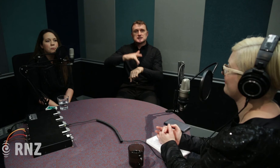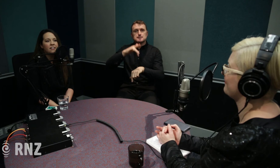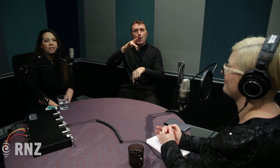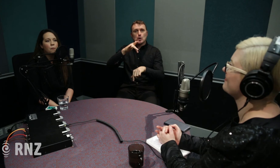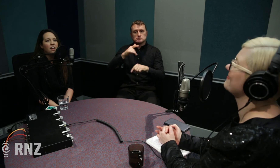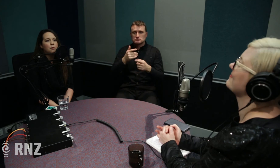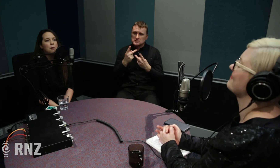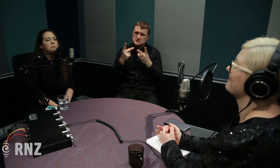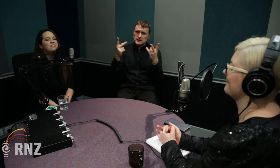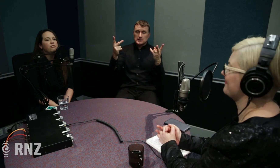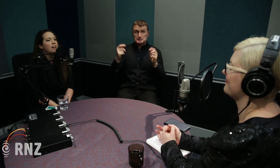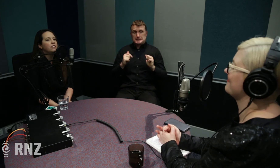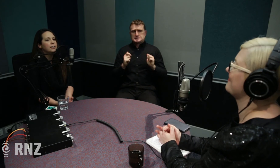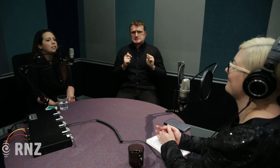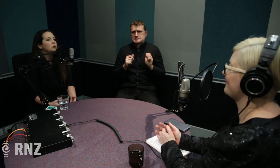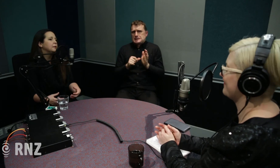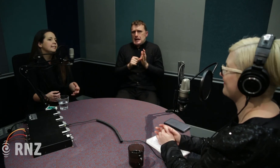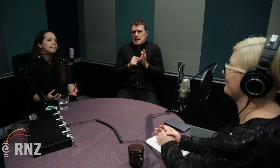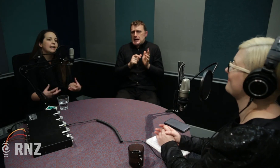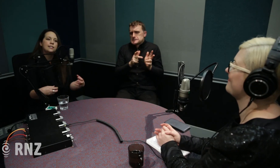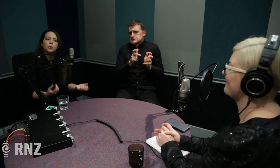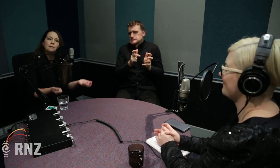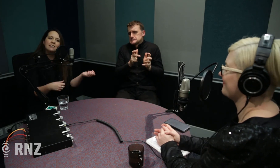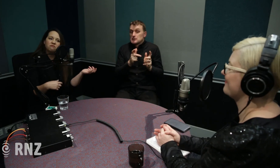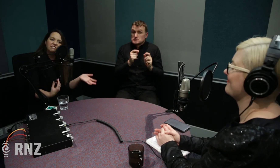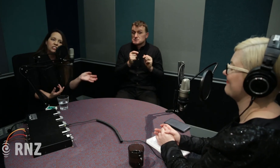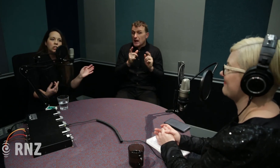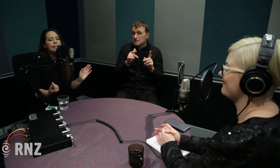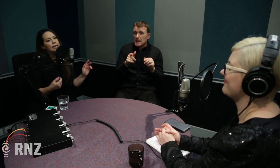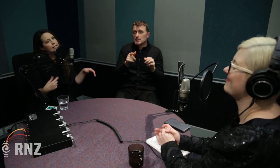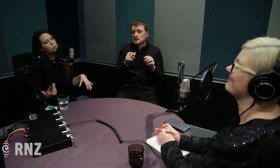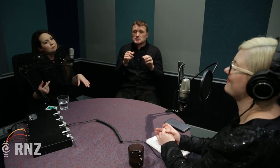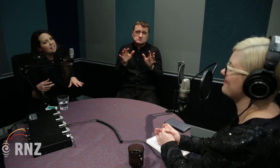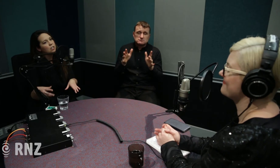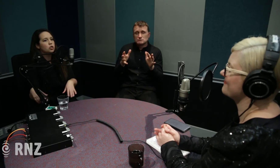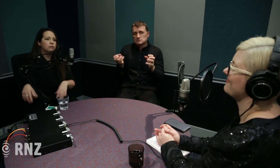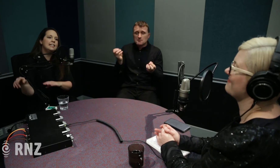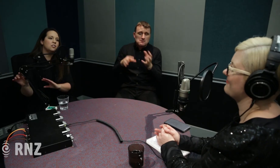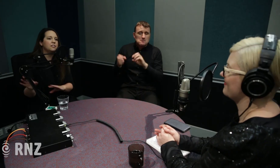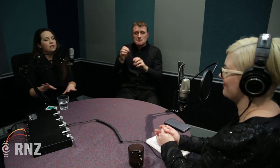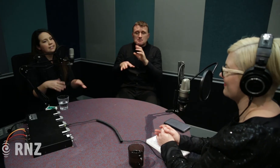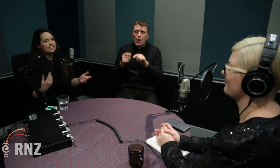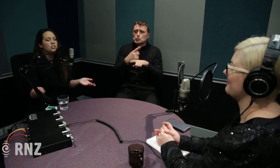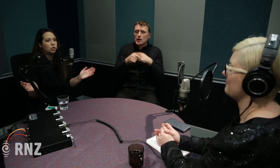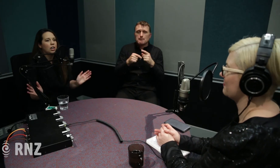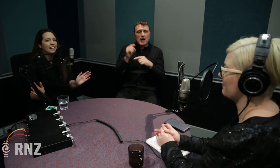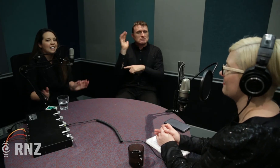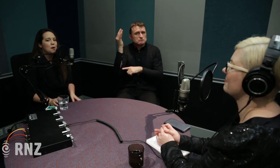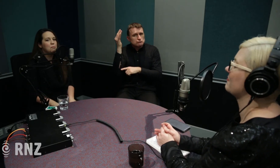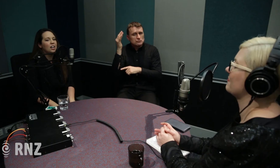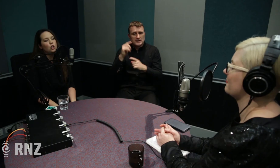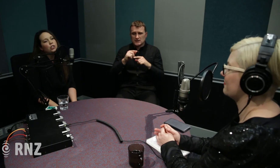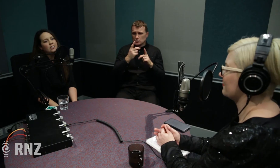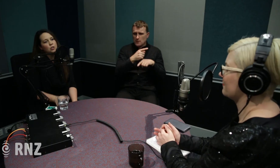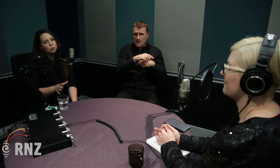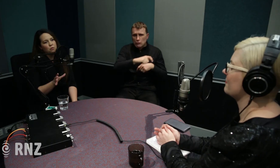could interpret it that well. I could probably fluff it a little bit and say he's talking about a river and he's talking about trees over here and the sun shining,